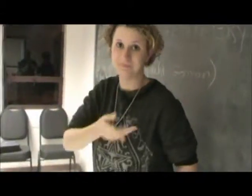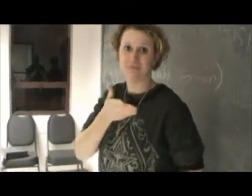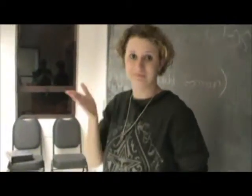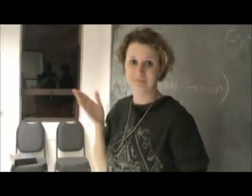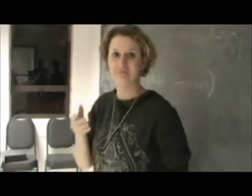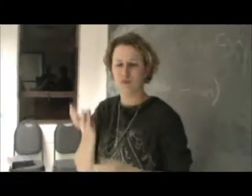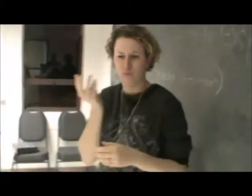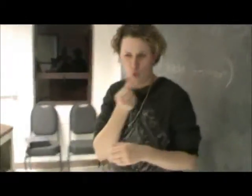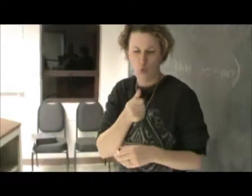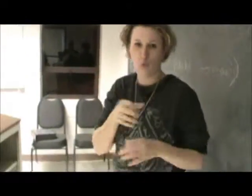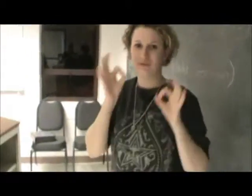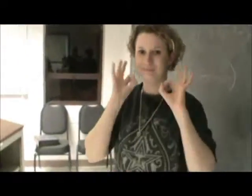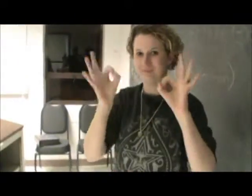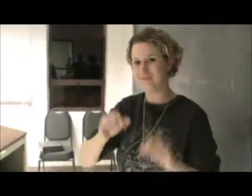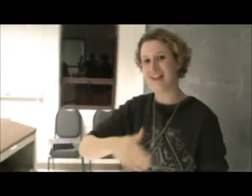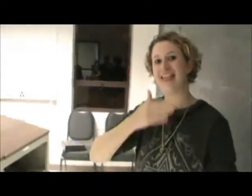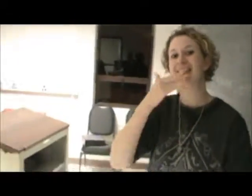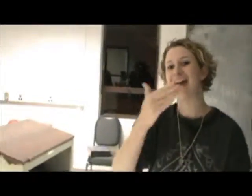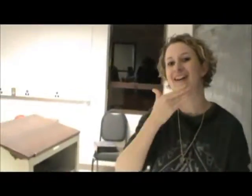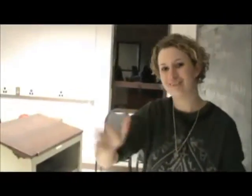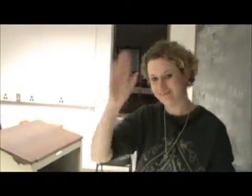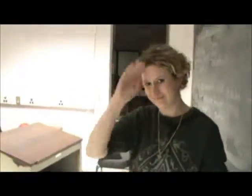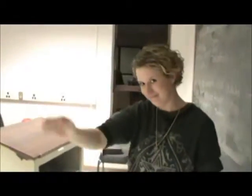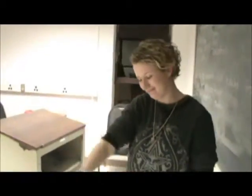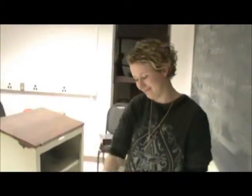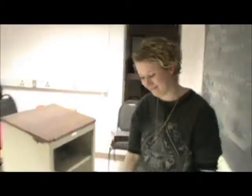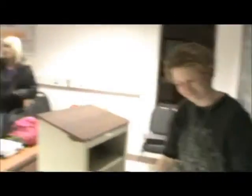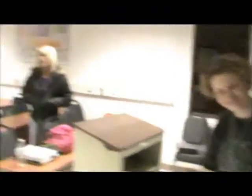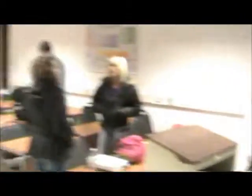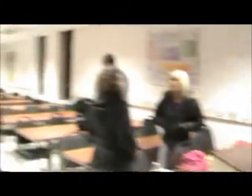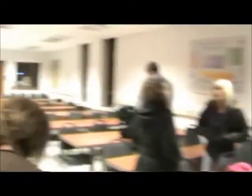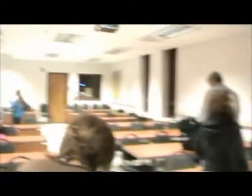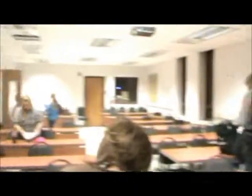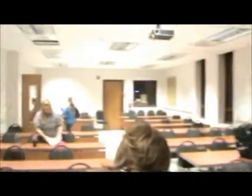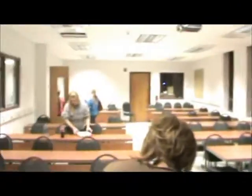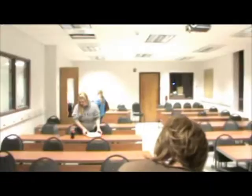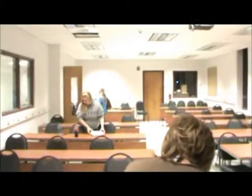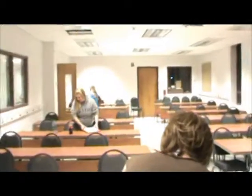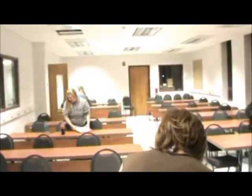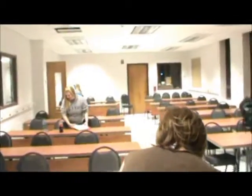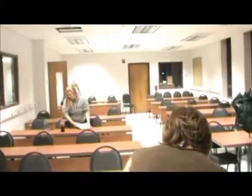right. I think it's 11 minutes at 8:30 to get there. Yeah, I'm